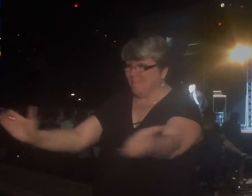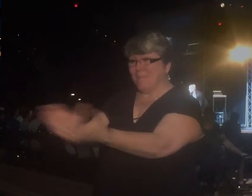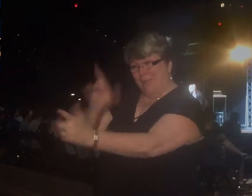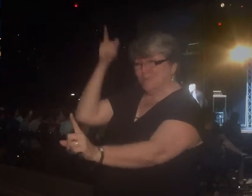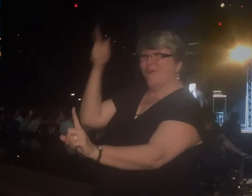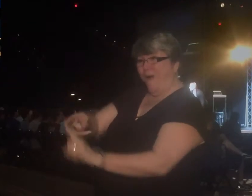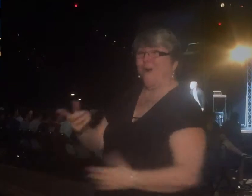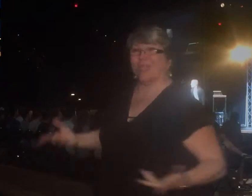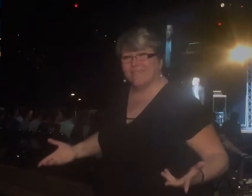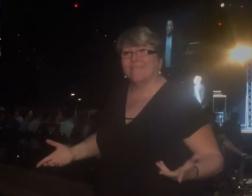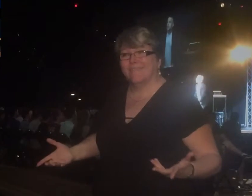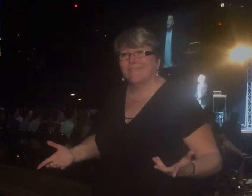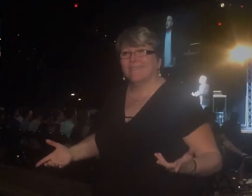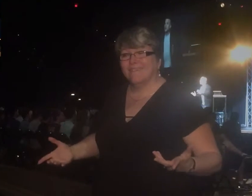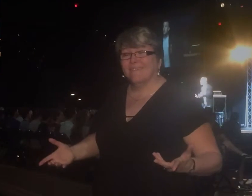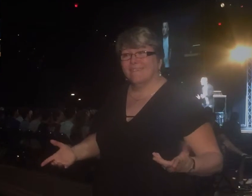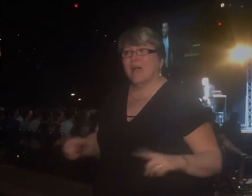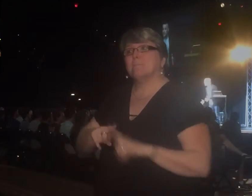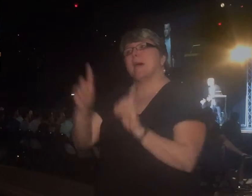year of marriage is for.